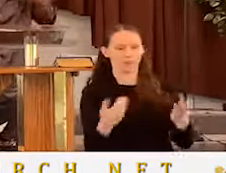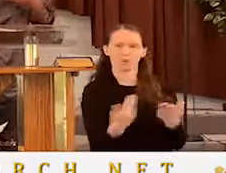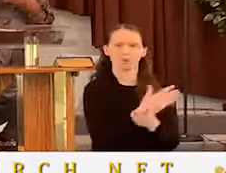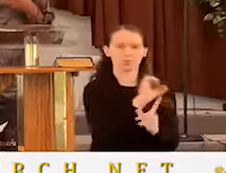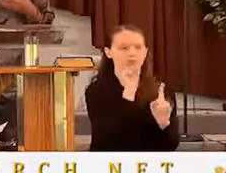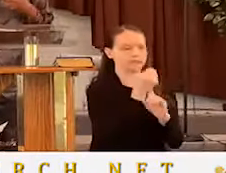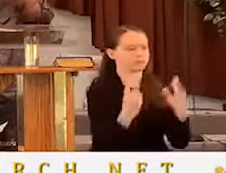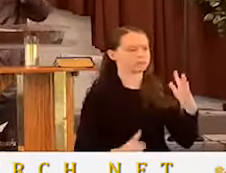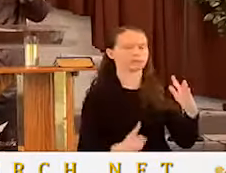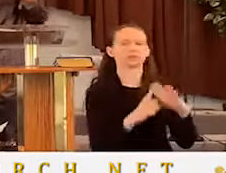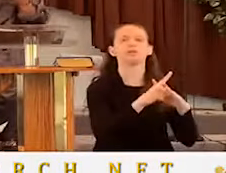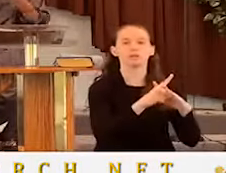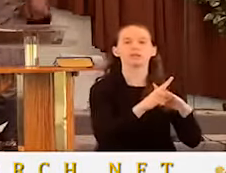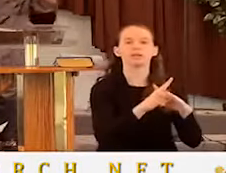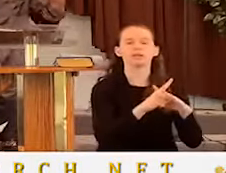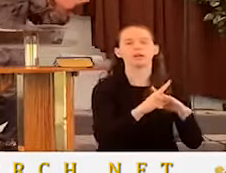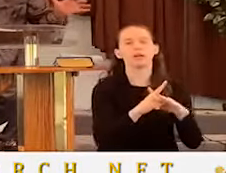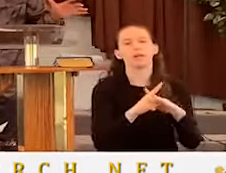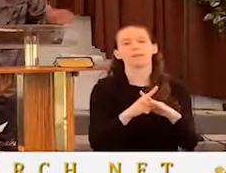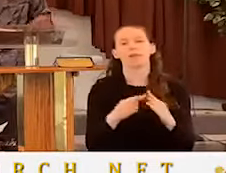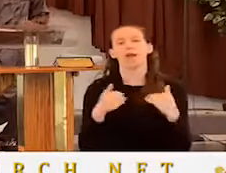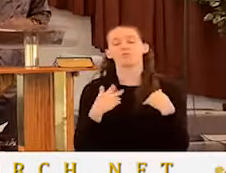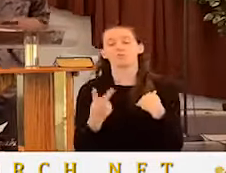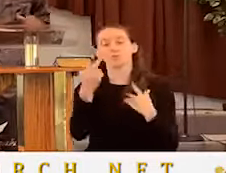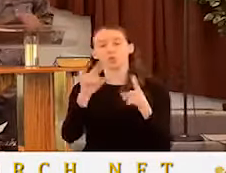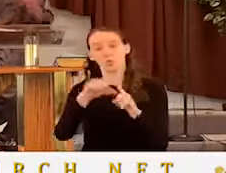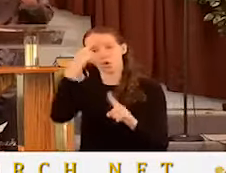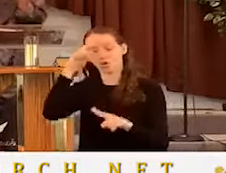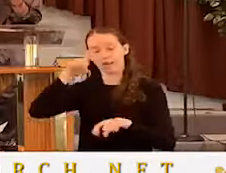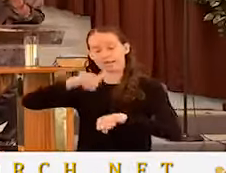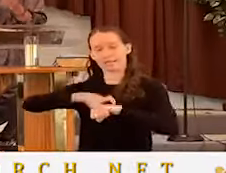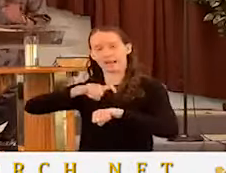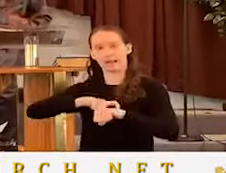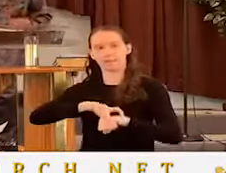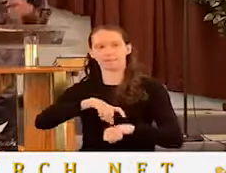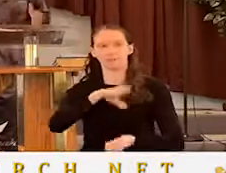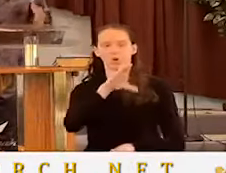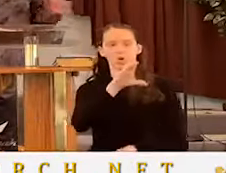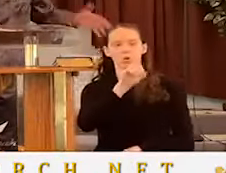dispensation. The Greeks used two words for time. They use